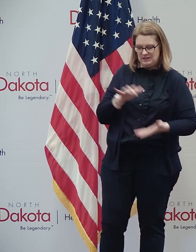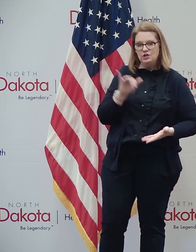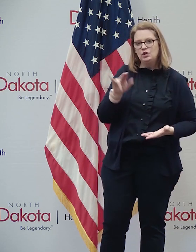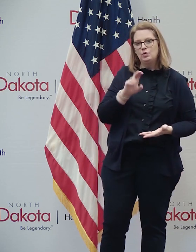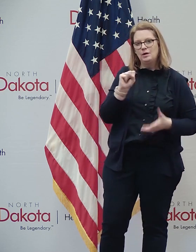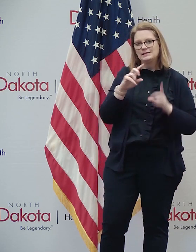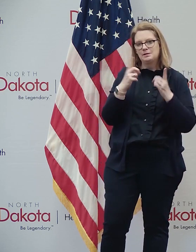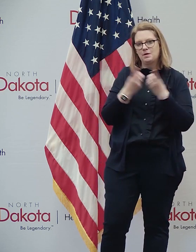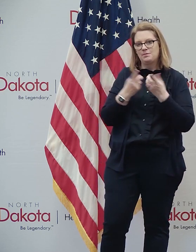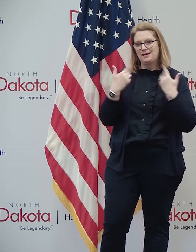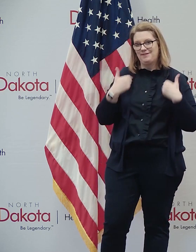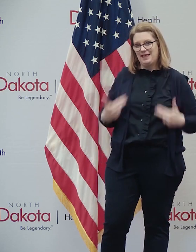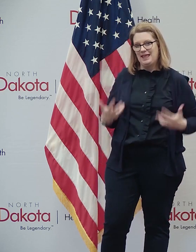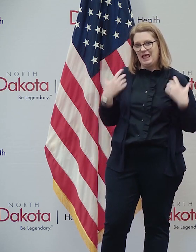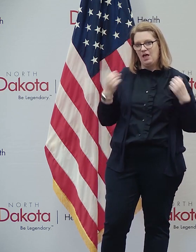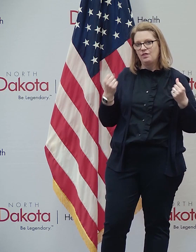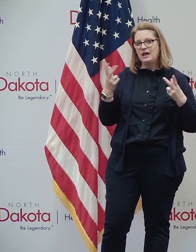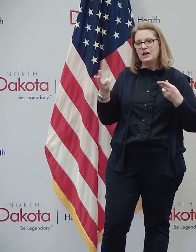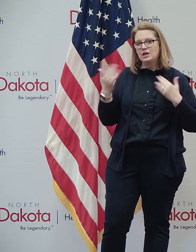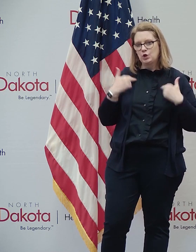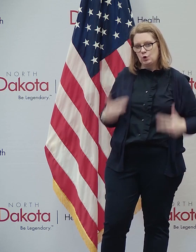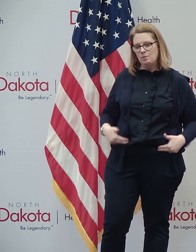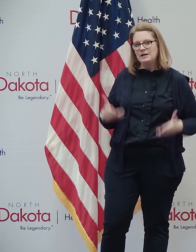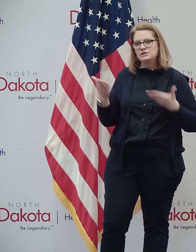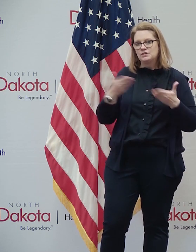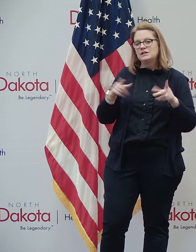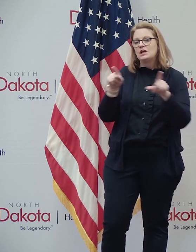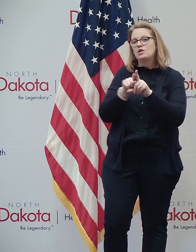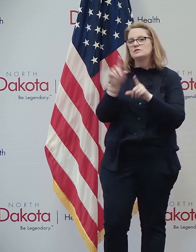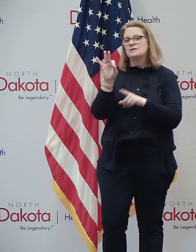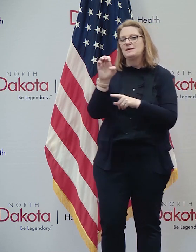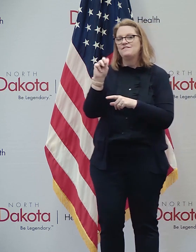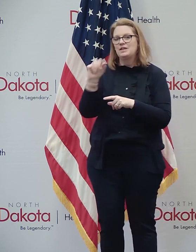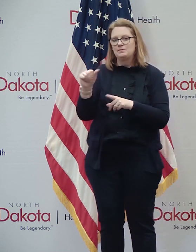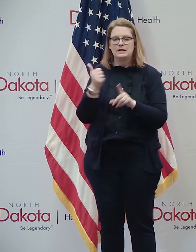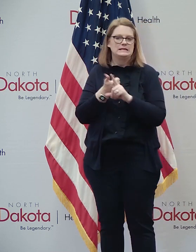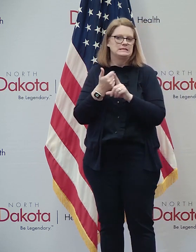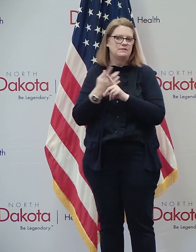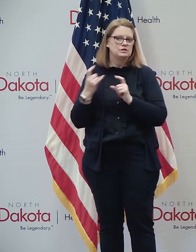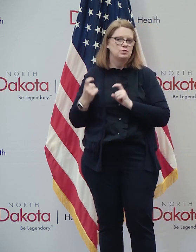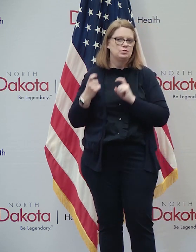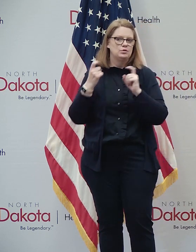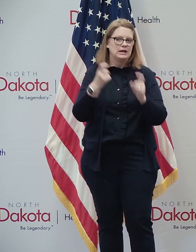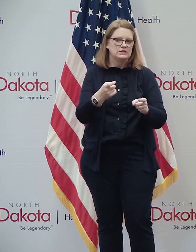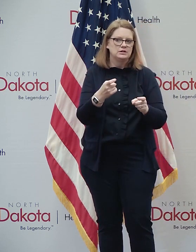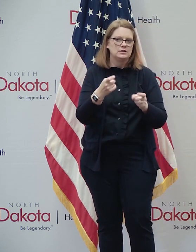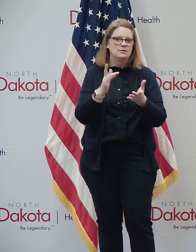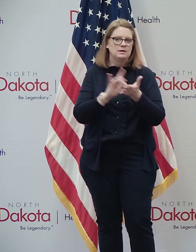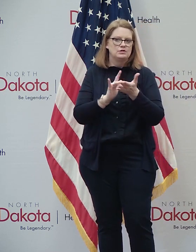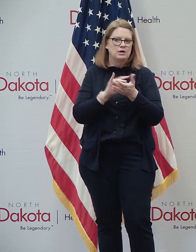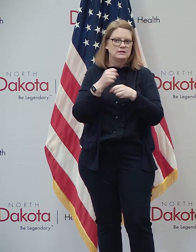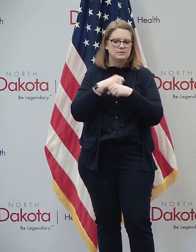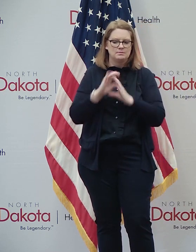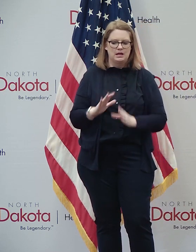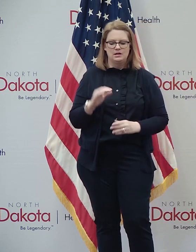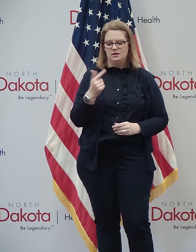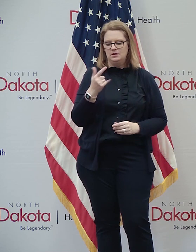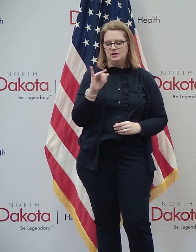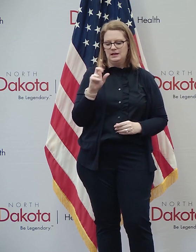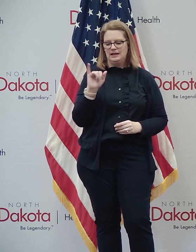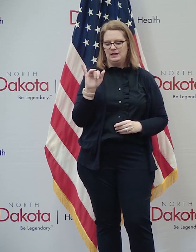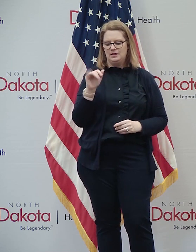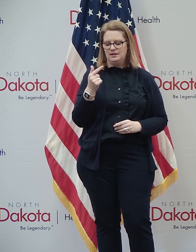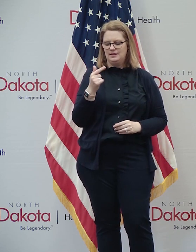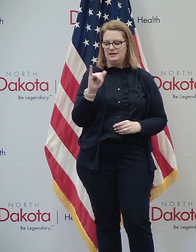Department of Health and Human Services in FEMA. It was made possible by a donation from the drug's creator, Gilead